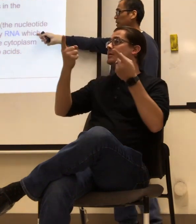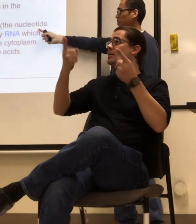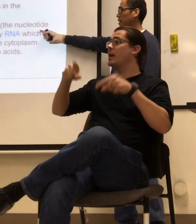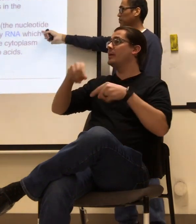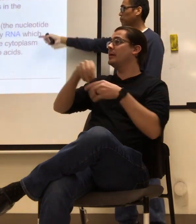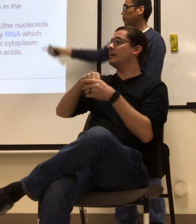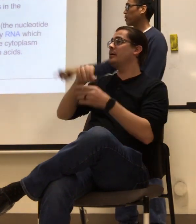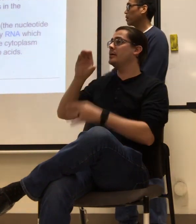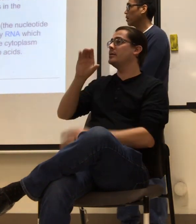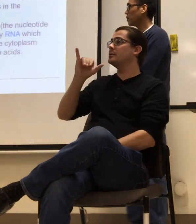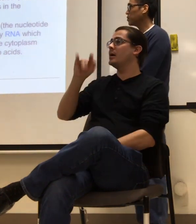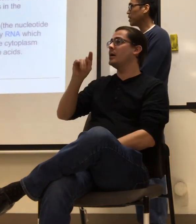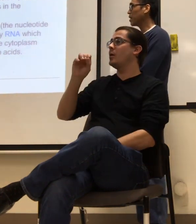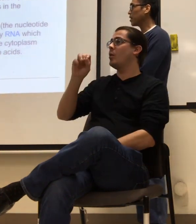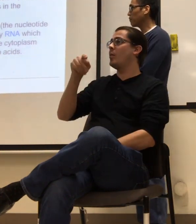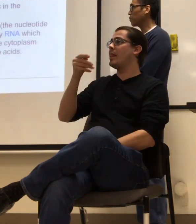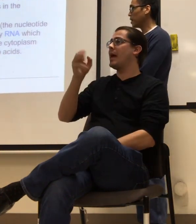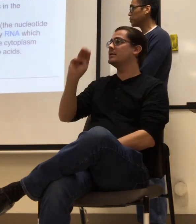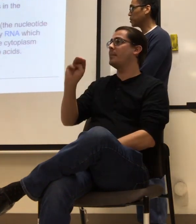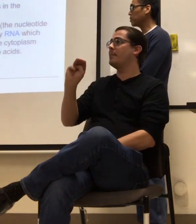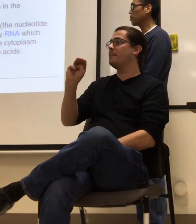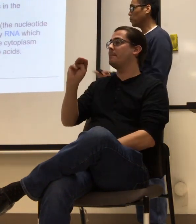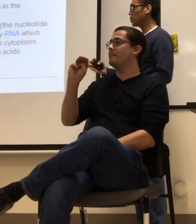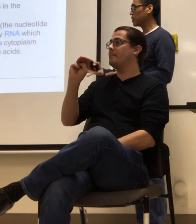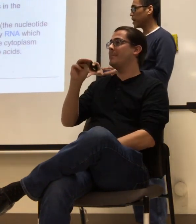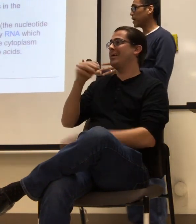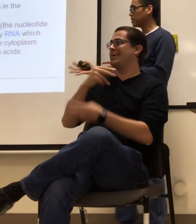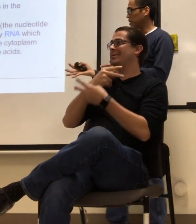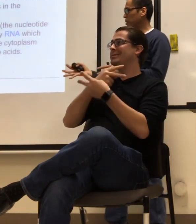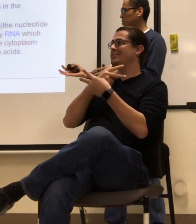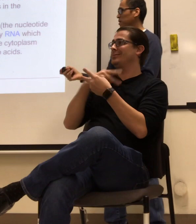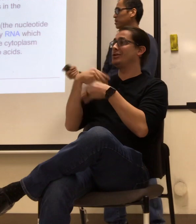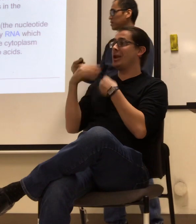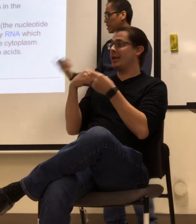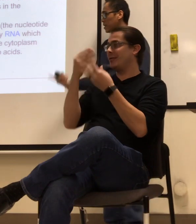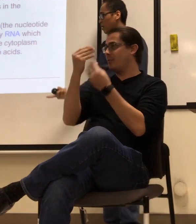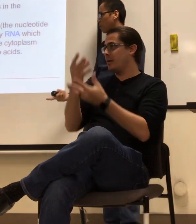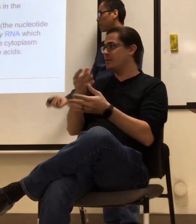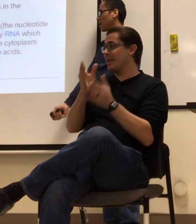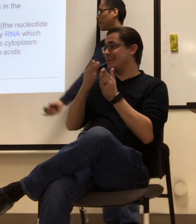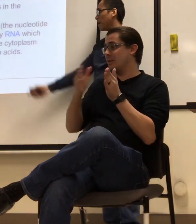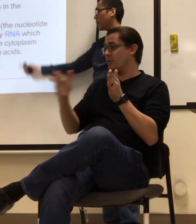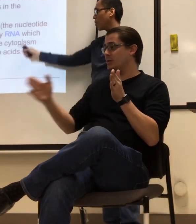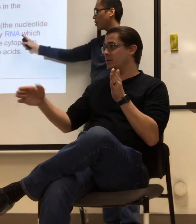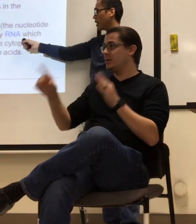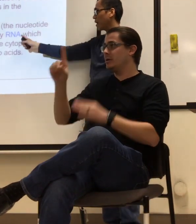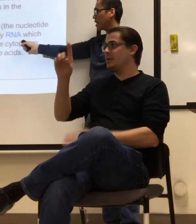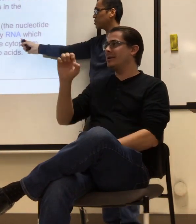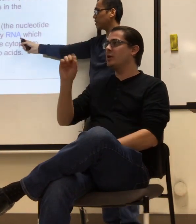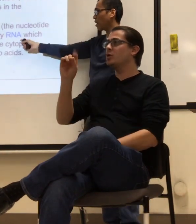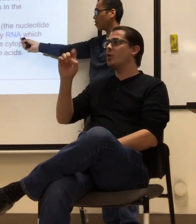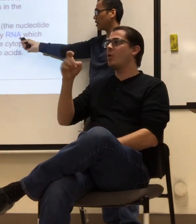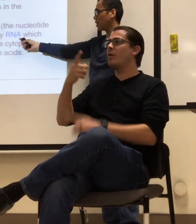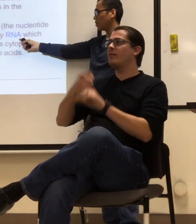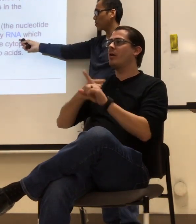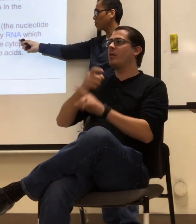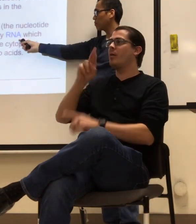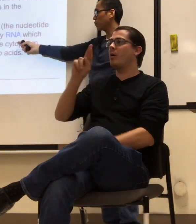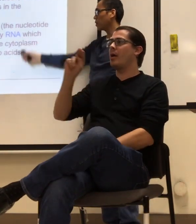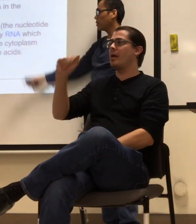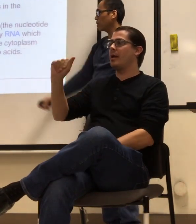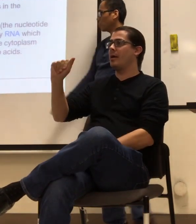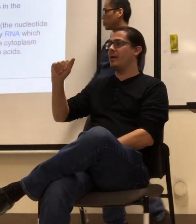in the cytoplasm. The genetic information, the nucleotide sequence, is decoded by that mRNA, I just say RNA